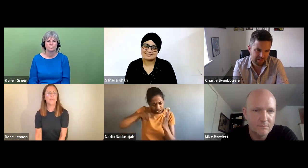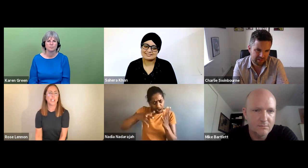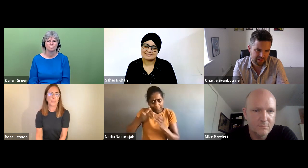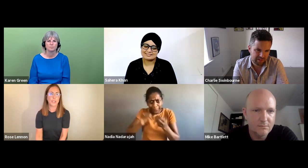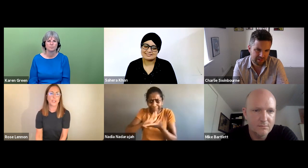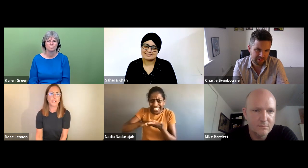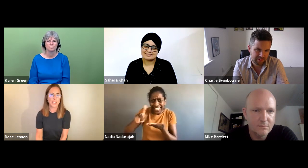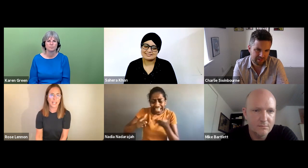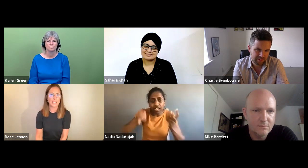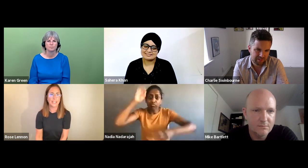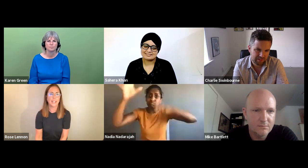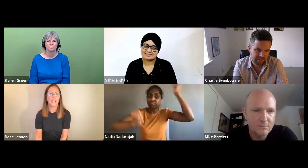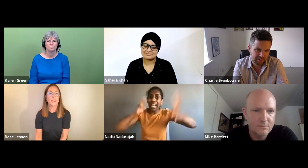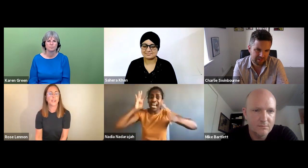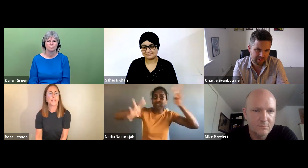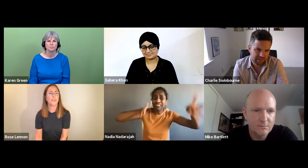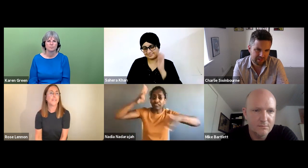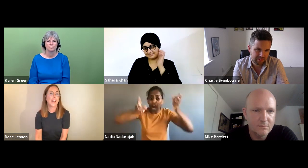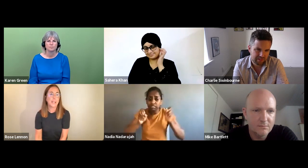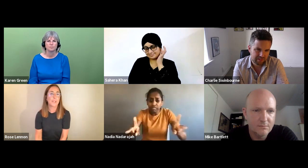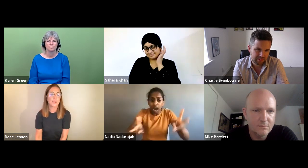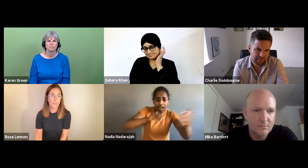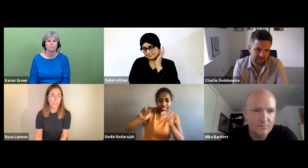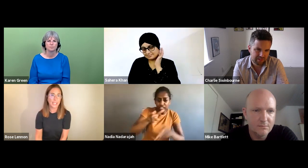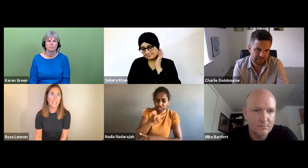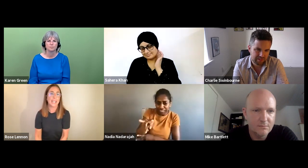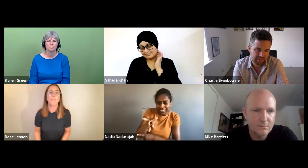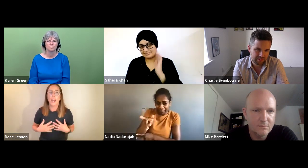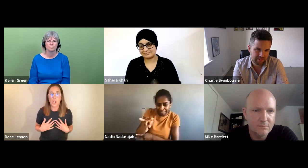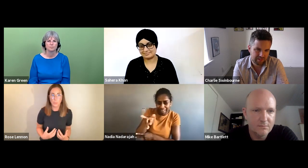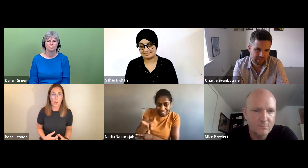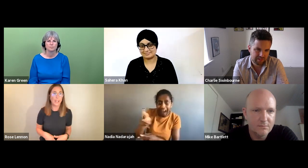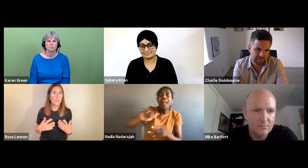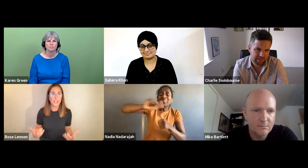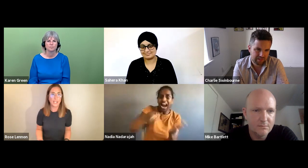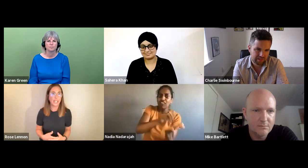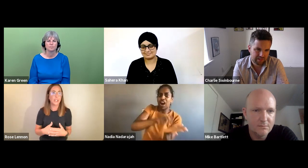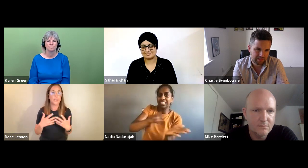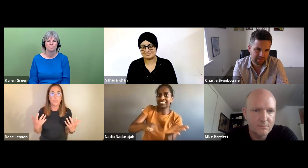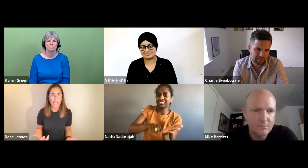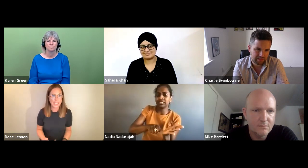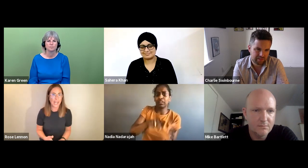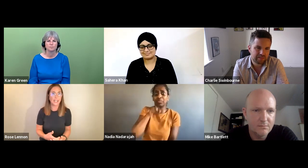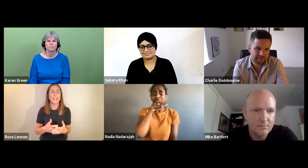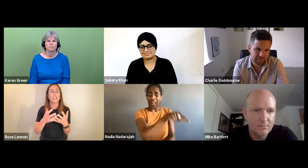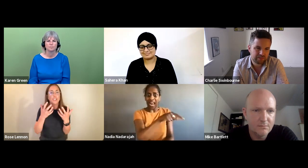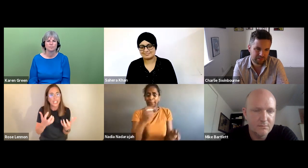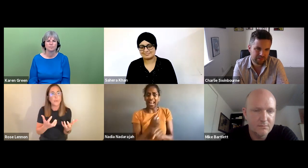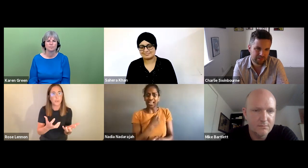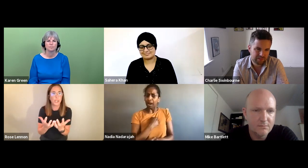me an opportunity to develop a story in my own way, visually, through BSL. And then she would put